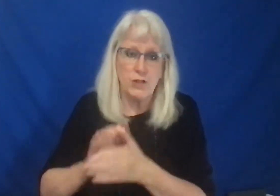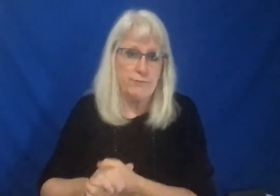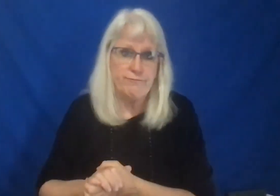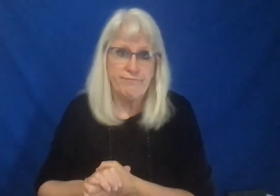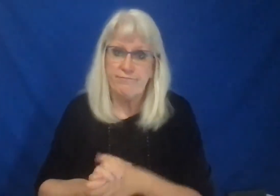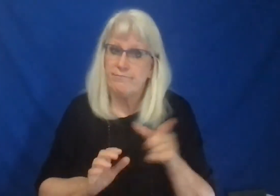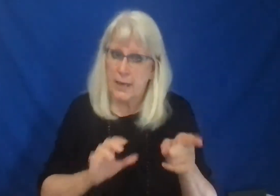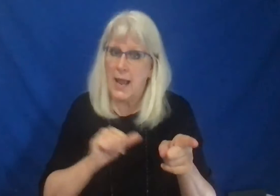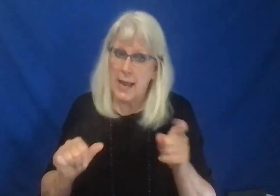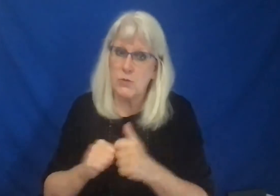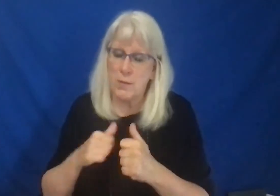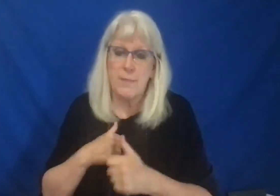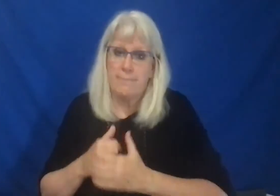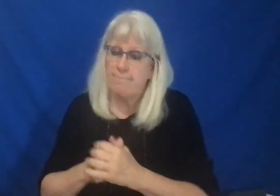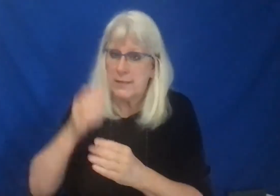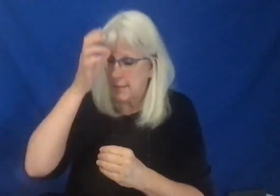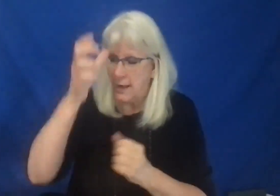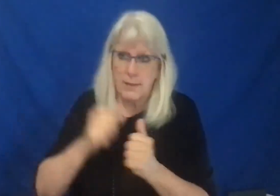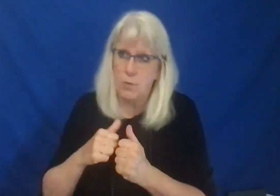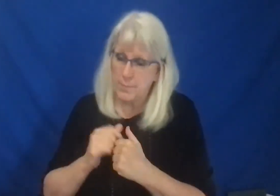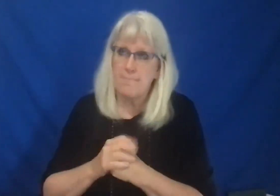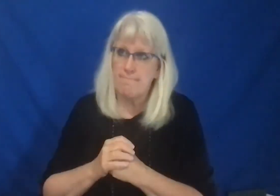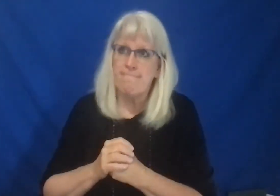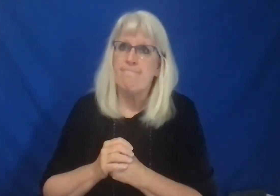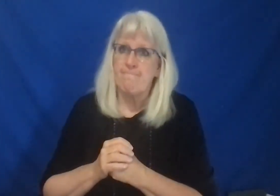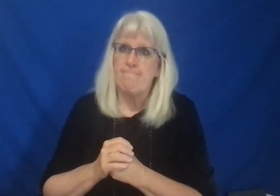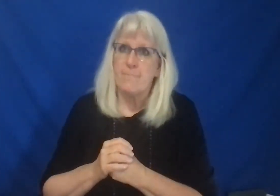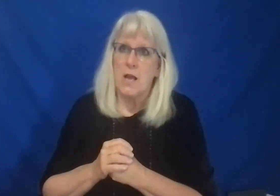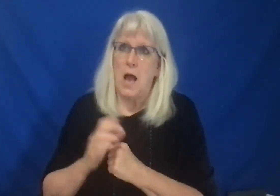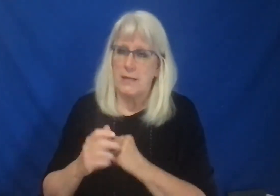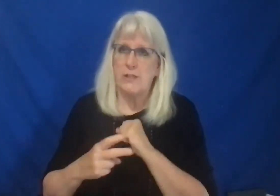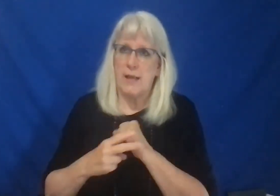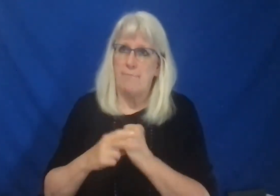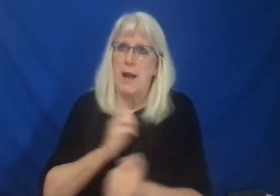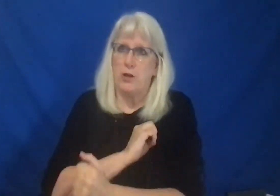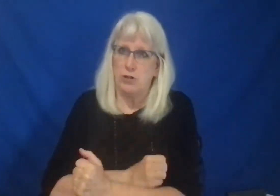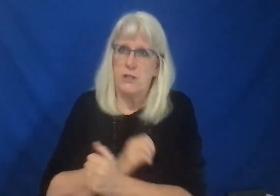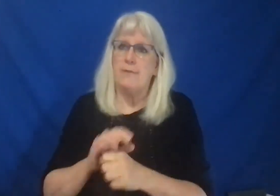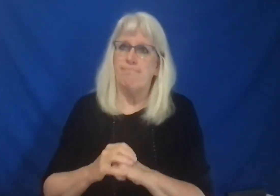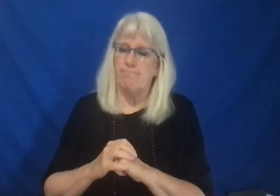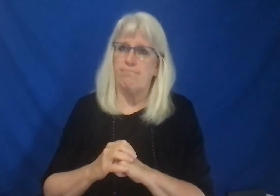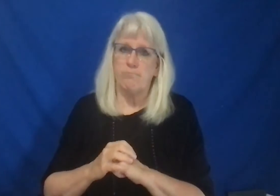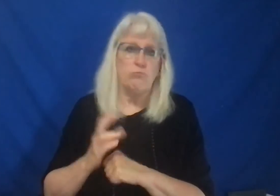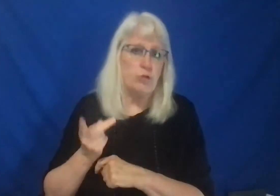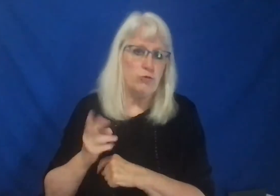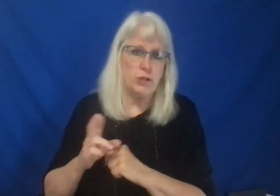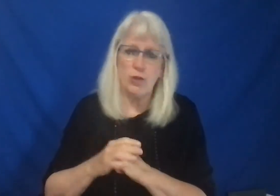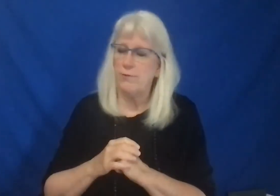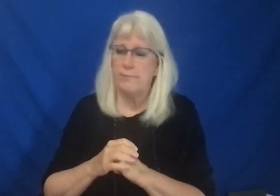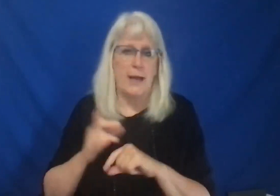and this concept was with me the entire time, because I knew that I could have no expectations of any